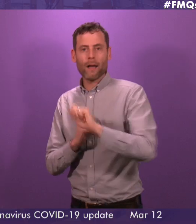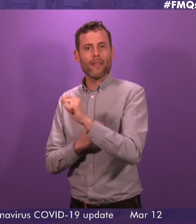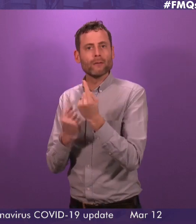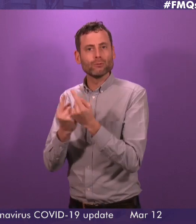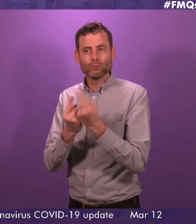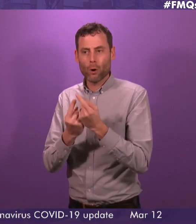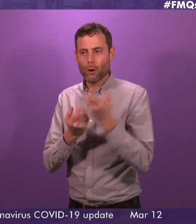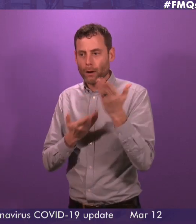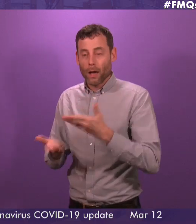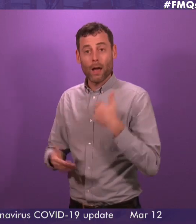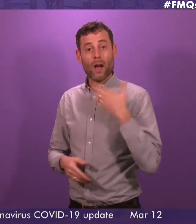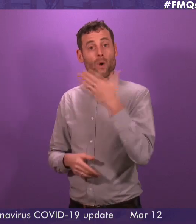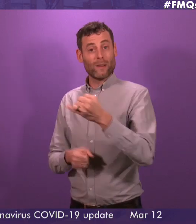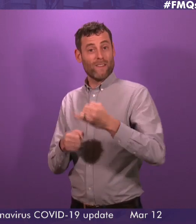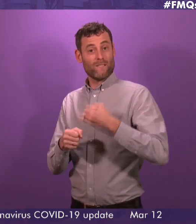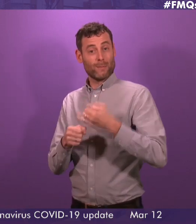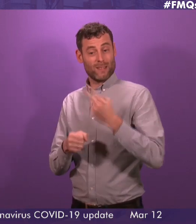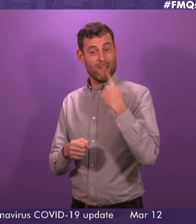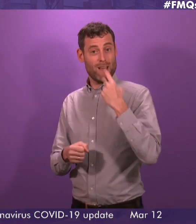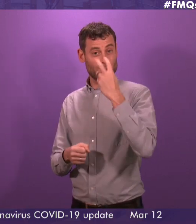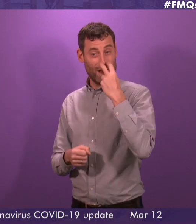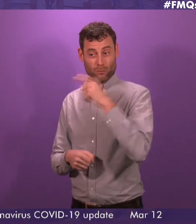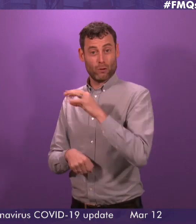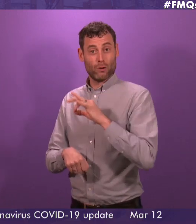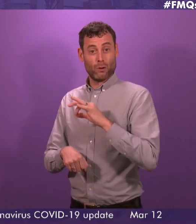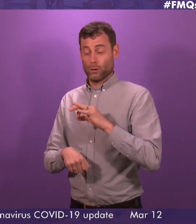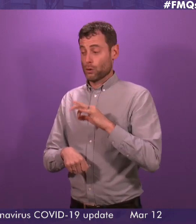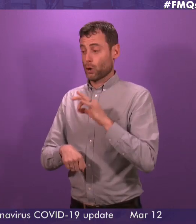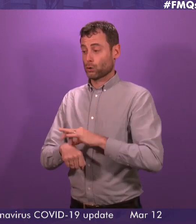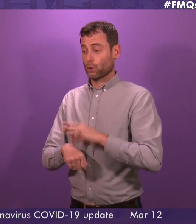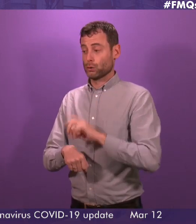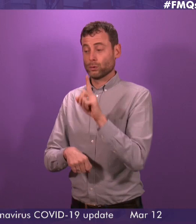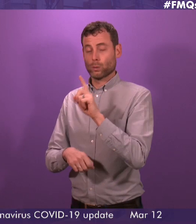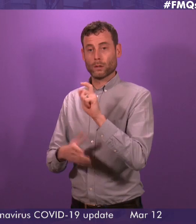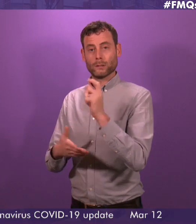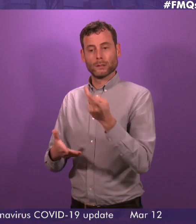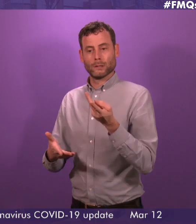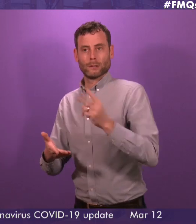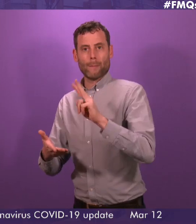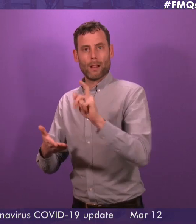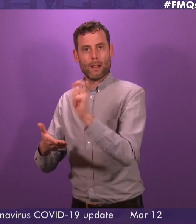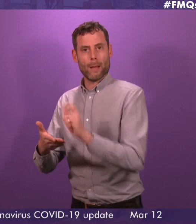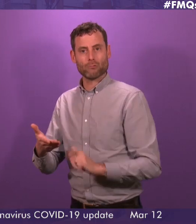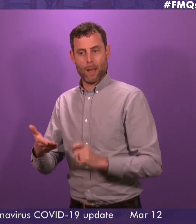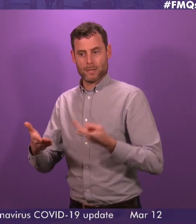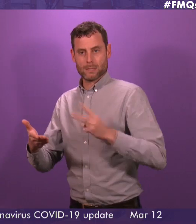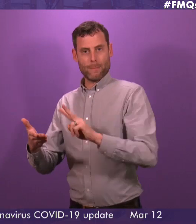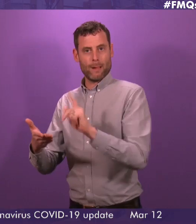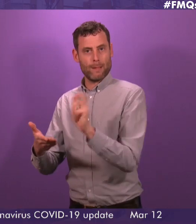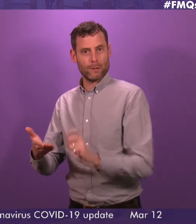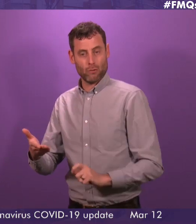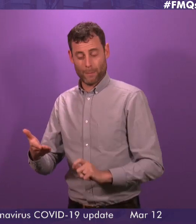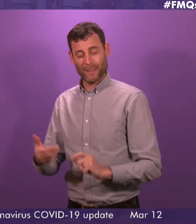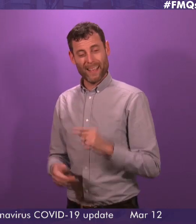pharmacy event last night where it was raised with me that doctors are now double prescribing, understandably, but which in itself will